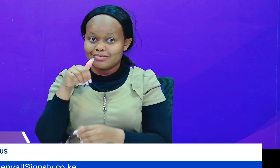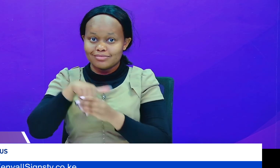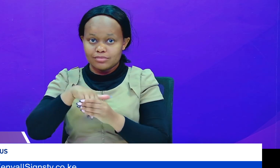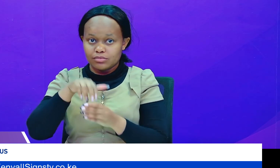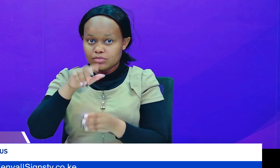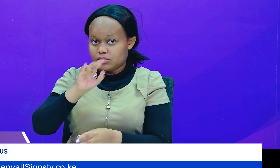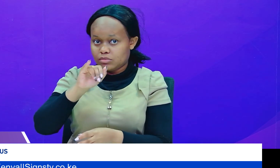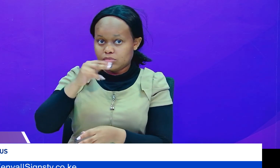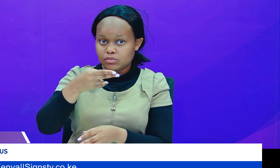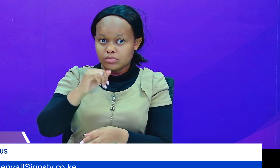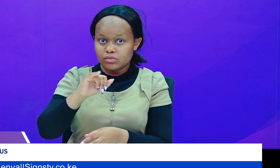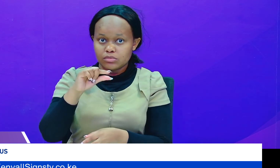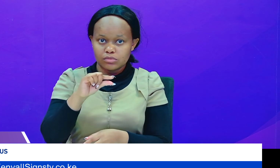challenges such as fraud.